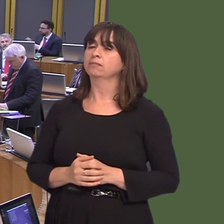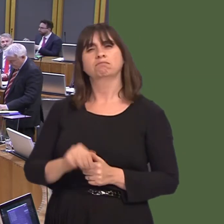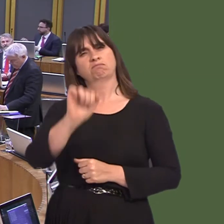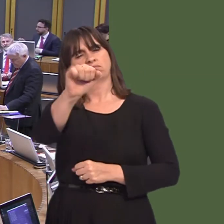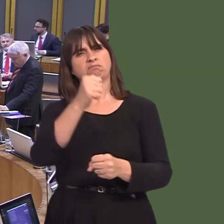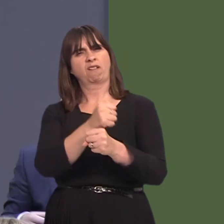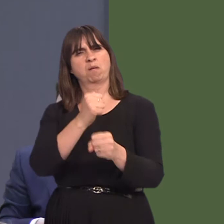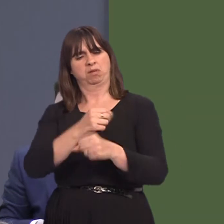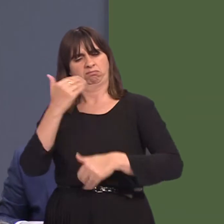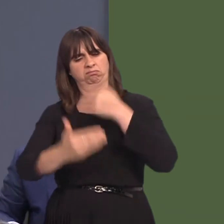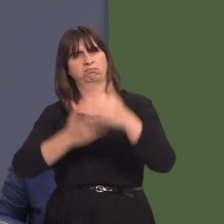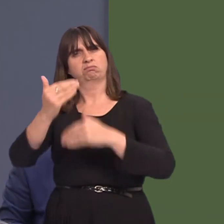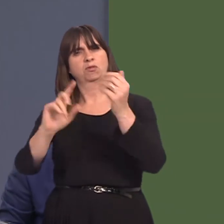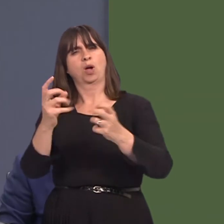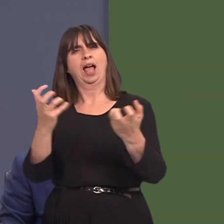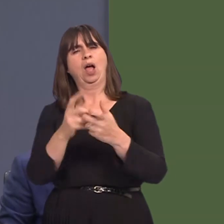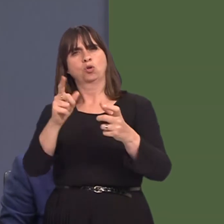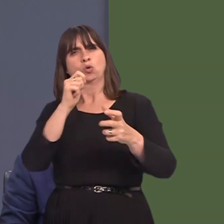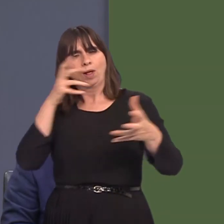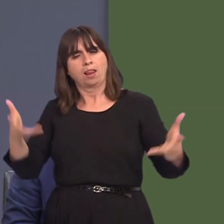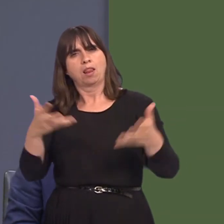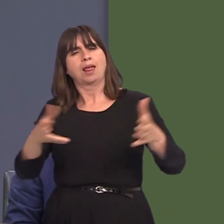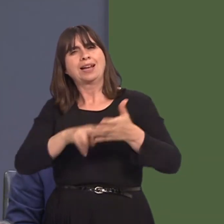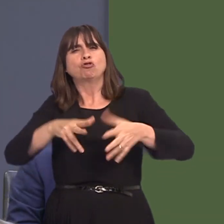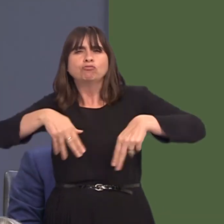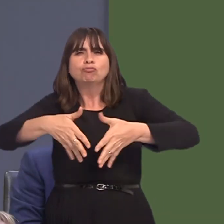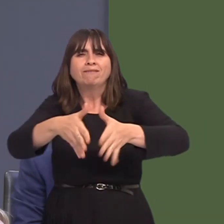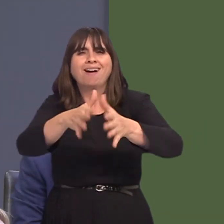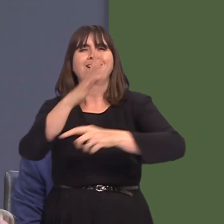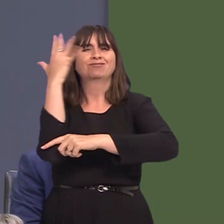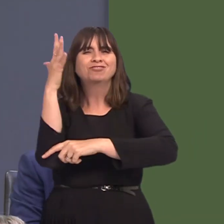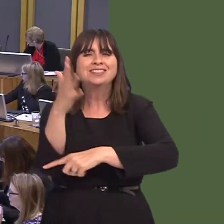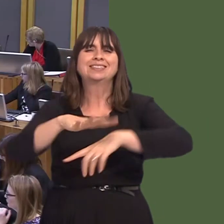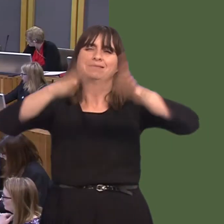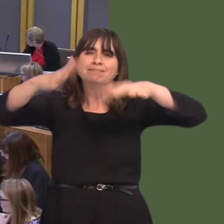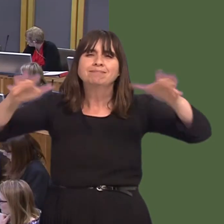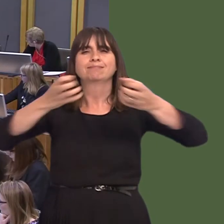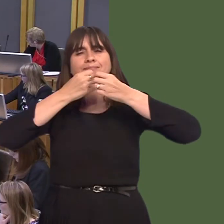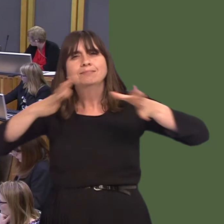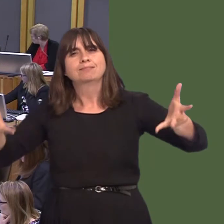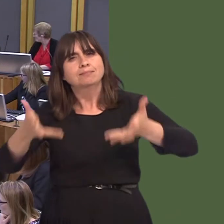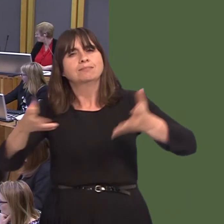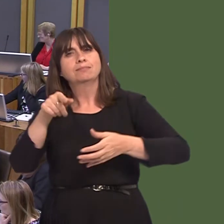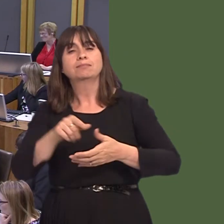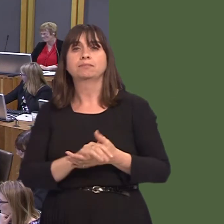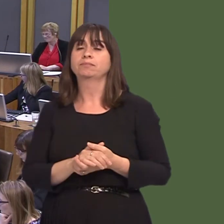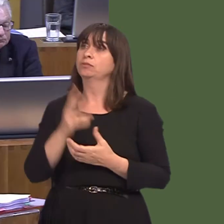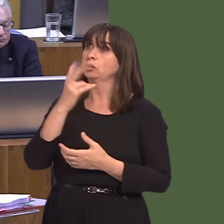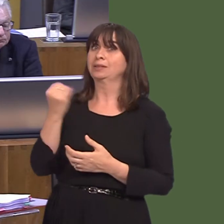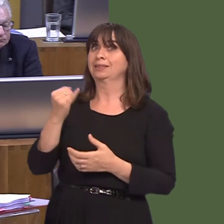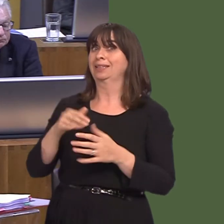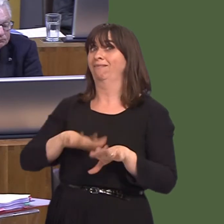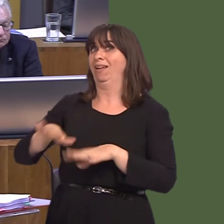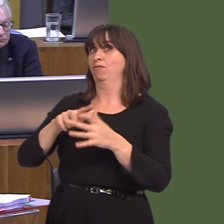Government taking to enhance the natural environment of Wales? We continue to implement the 7 key parts of the Environment Wales Act 2016. That puts